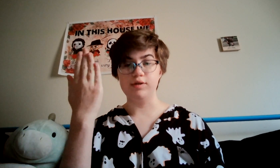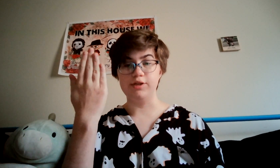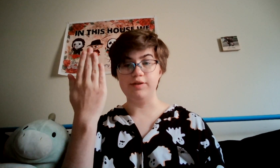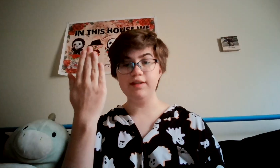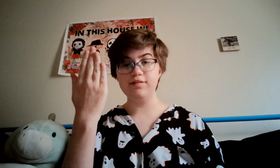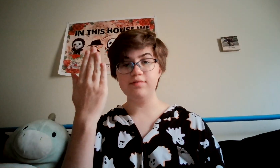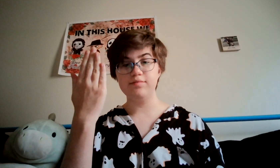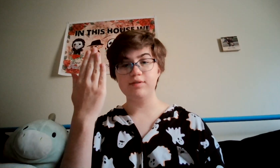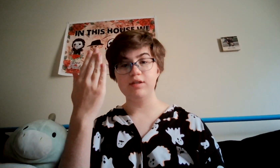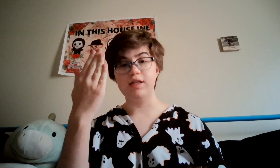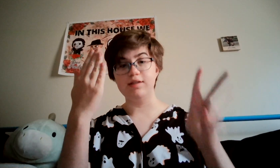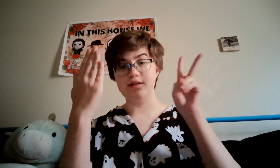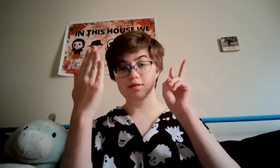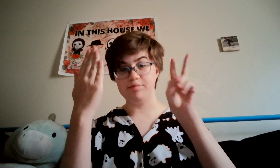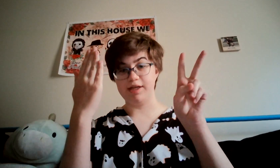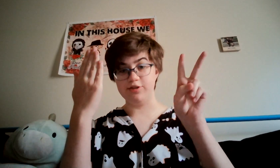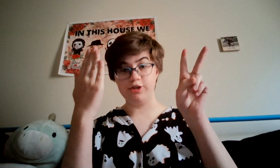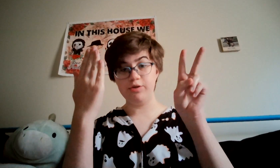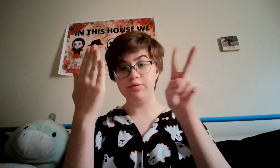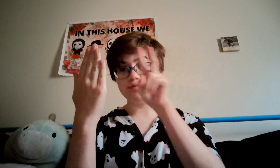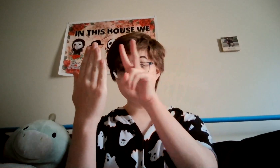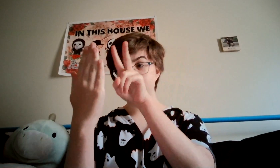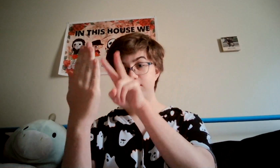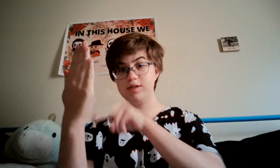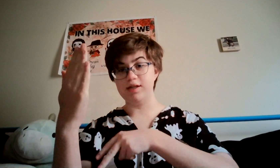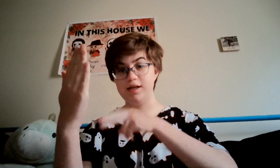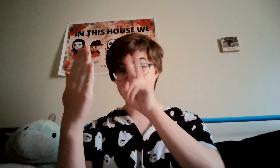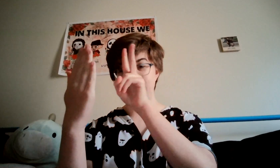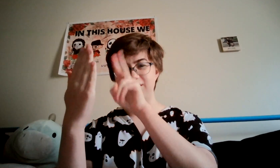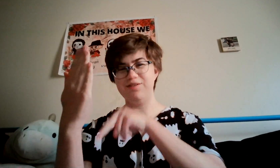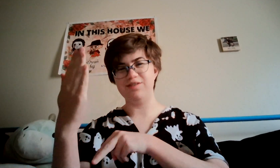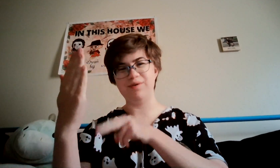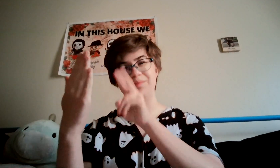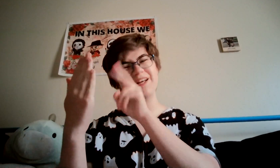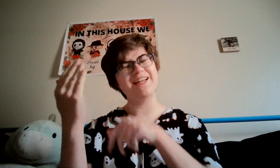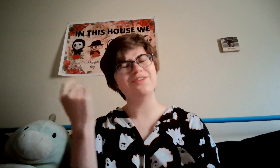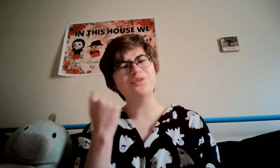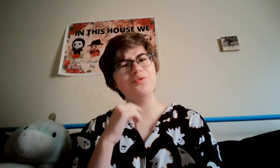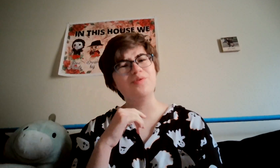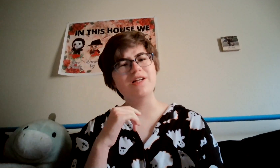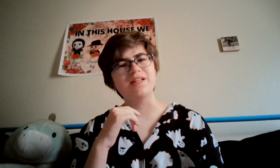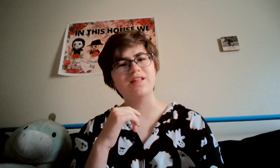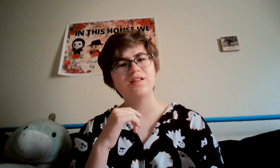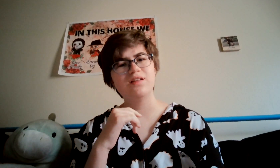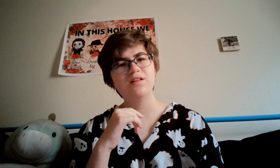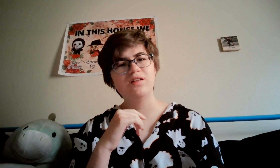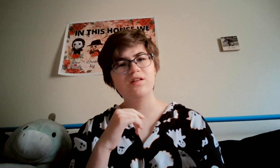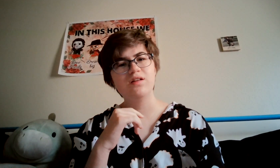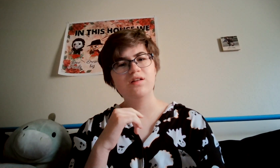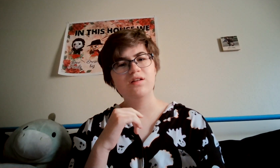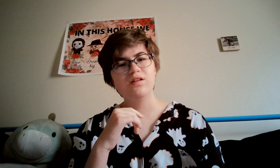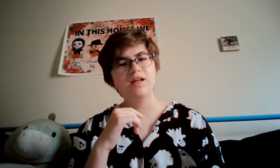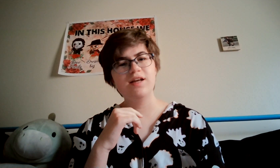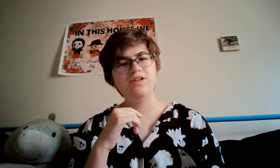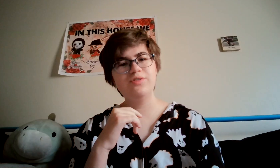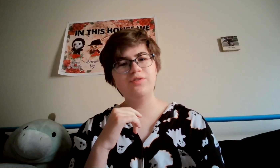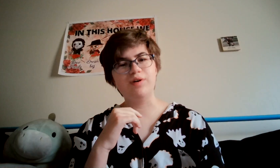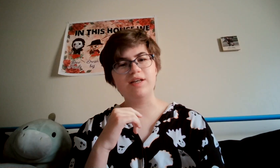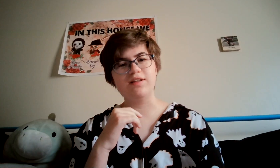do this, then make a 2, and act like you're swiping. I don't know why. I don't know why it looks